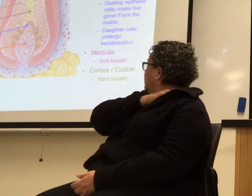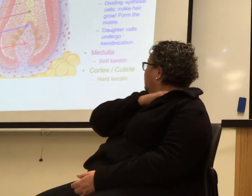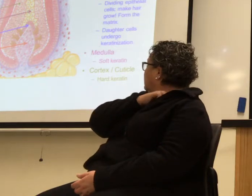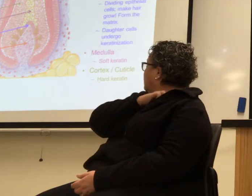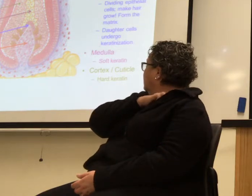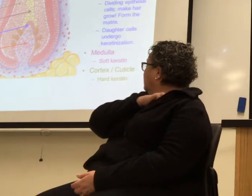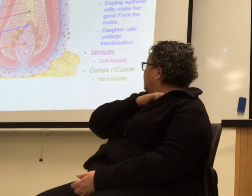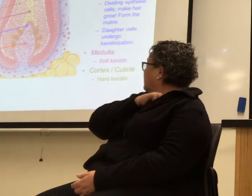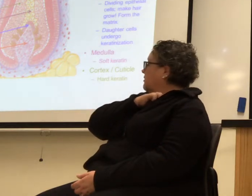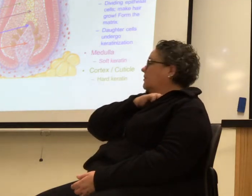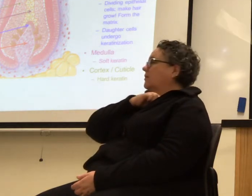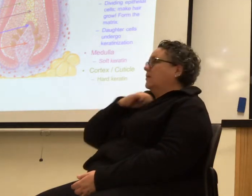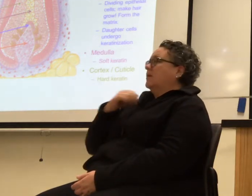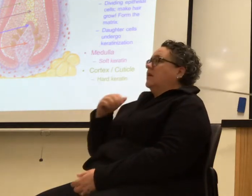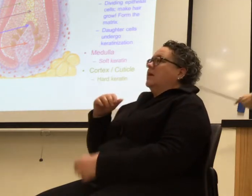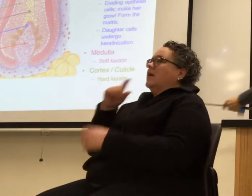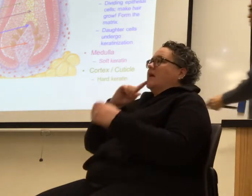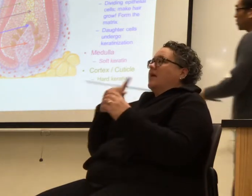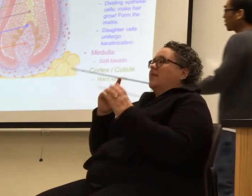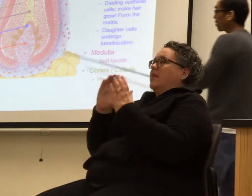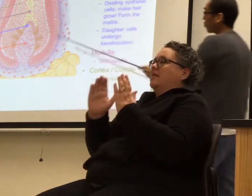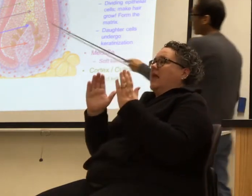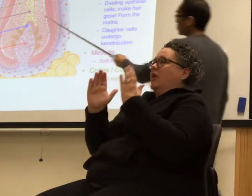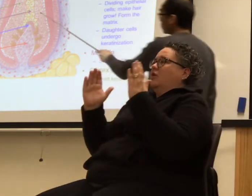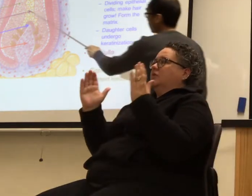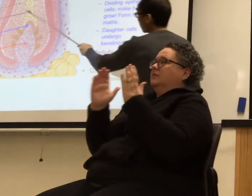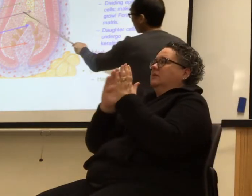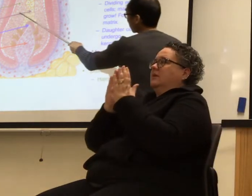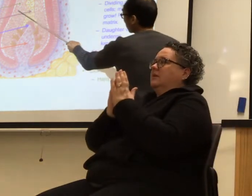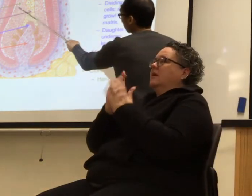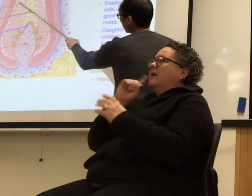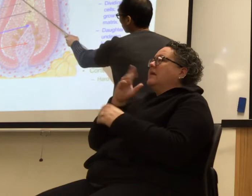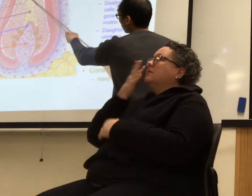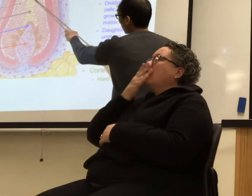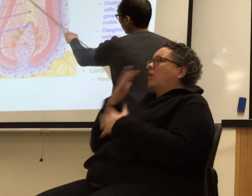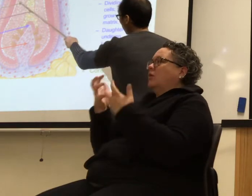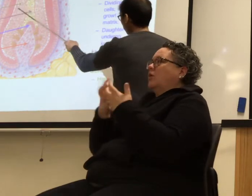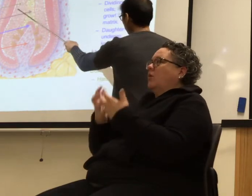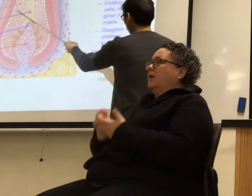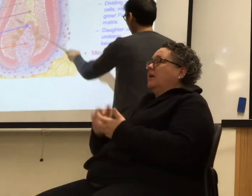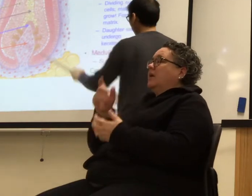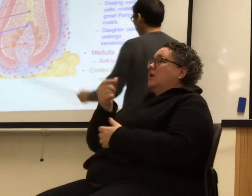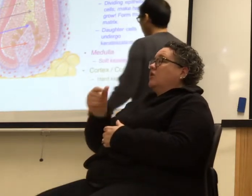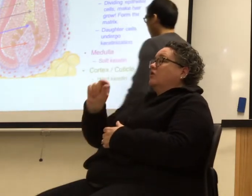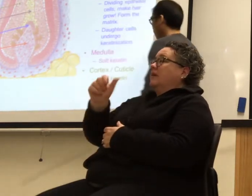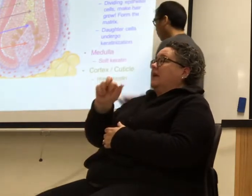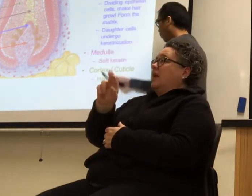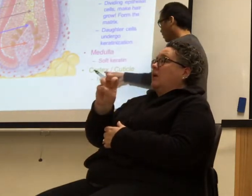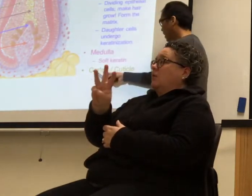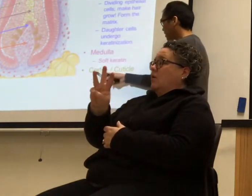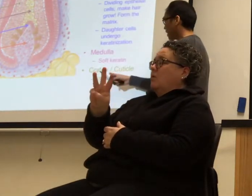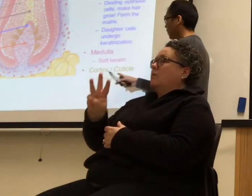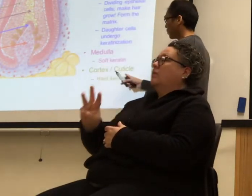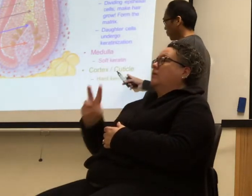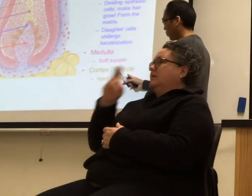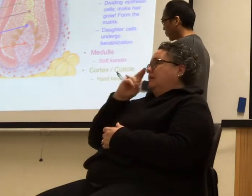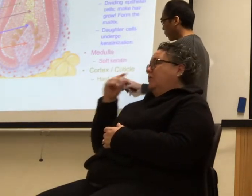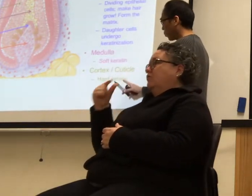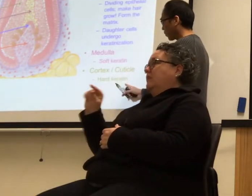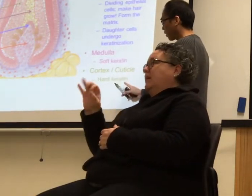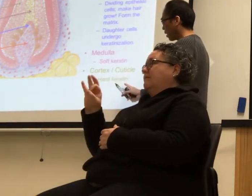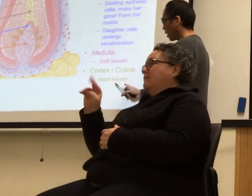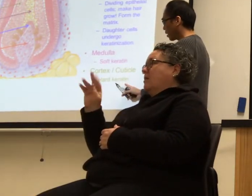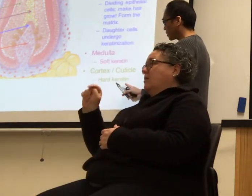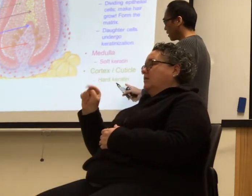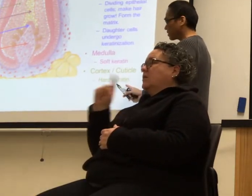In the layers surrounding the medulla, that's color-coded here, I'm pointing to it with like green arrows. You have the cortex and the